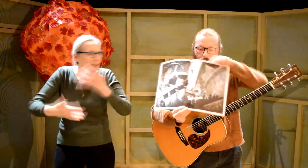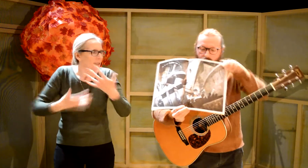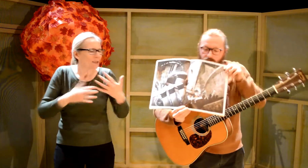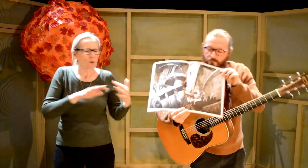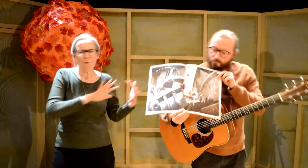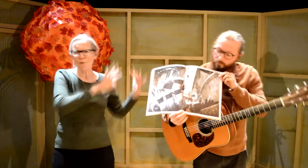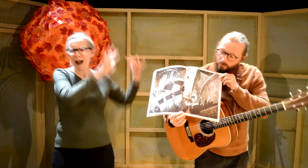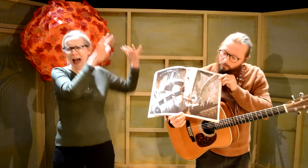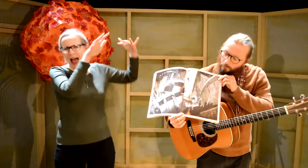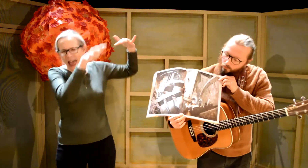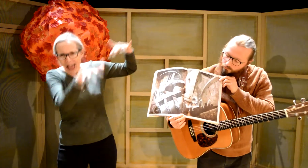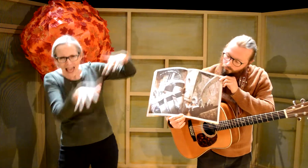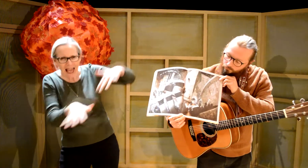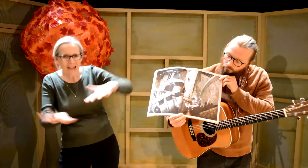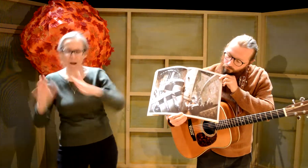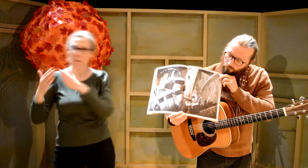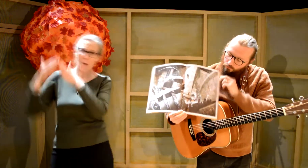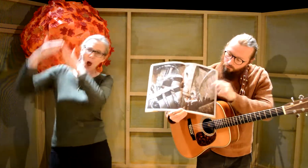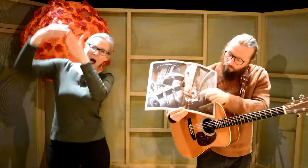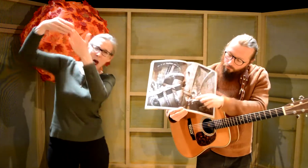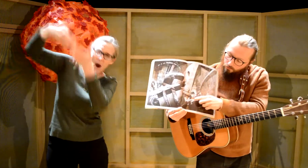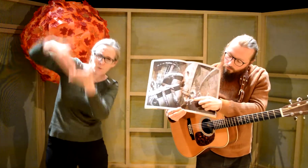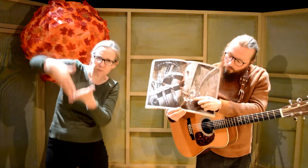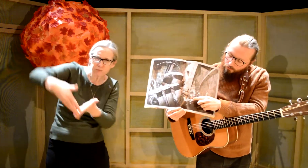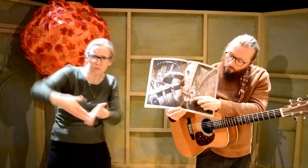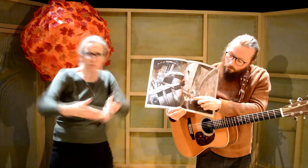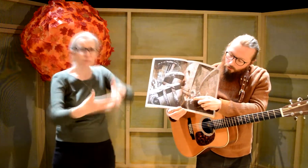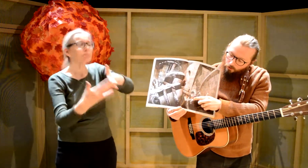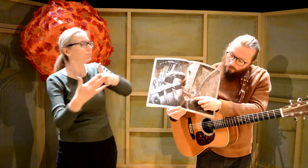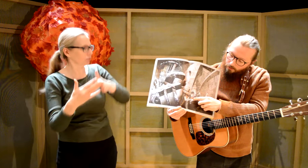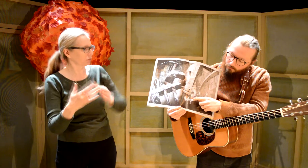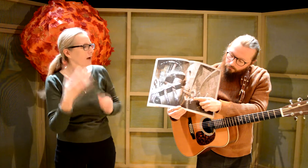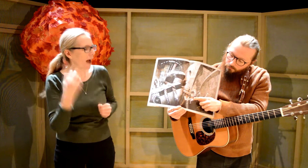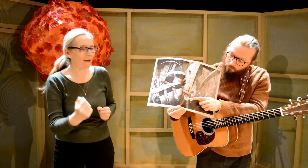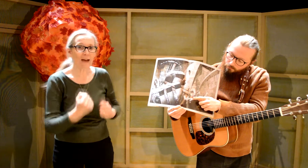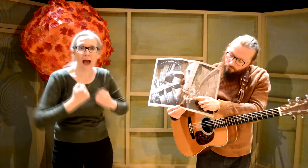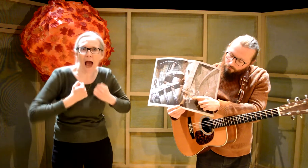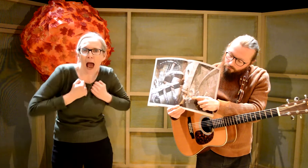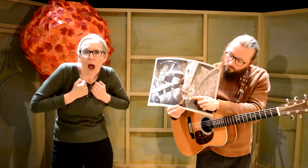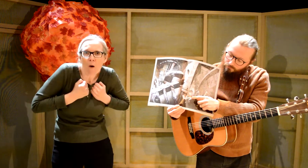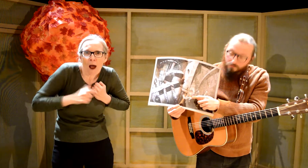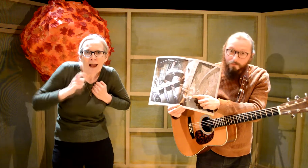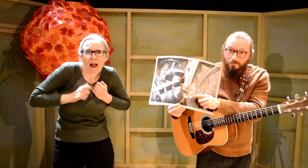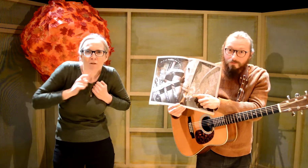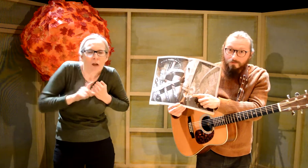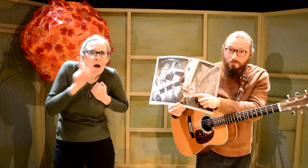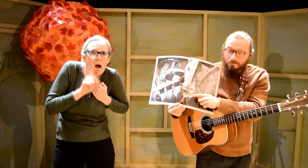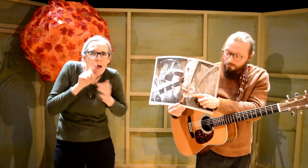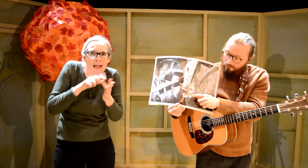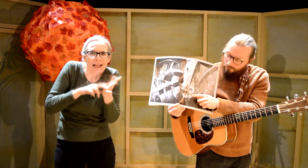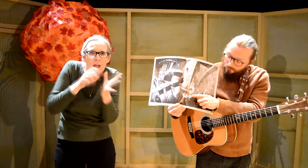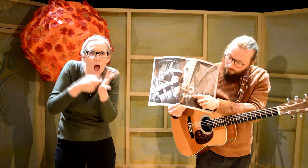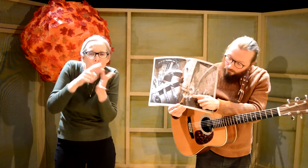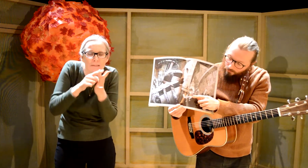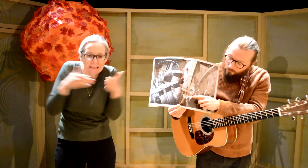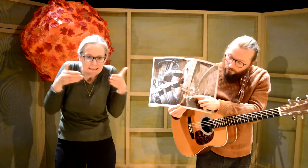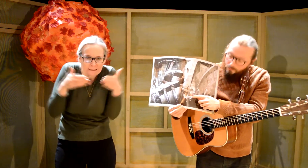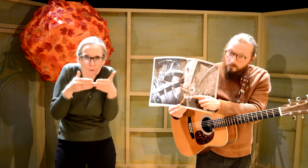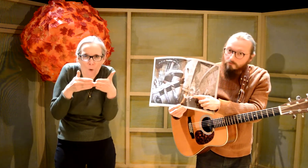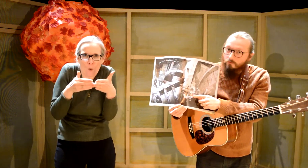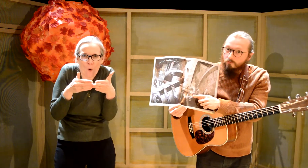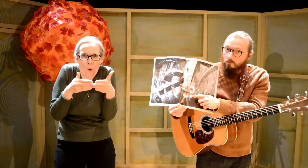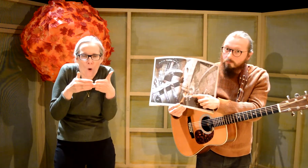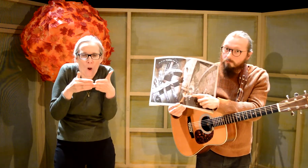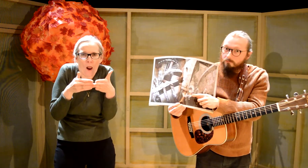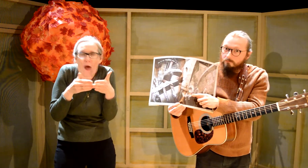Big waves, big boats. And our character is in a little boat in the